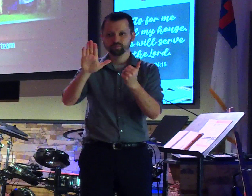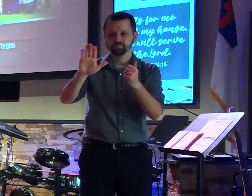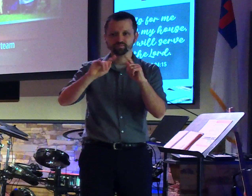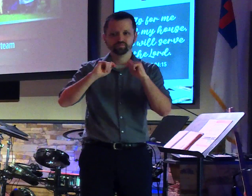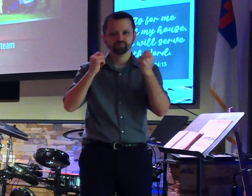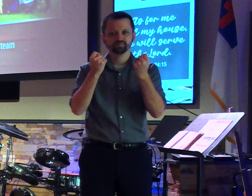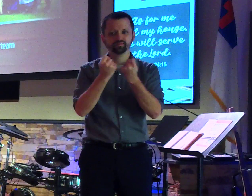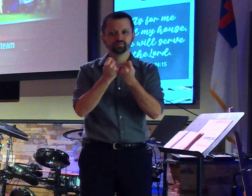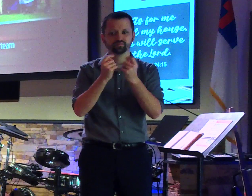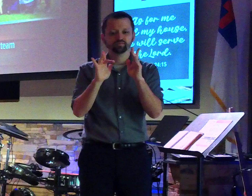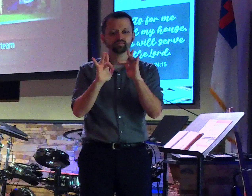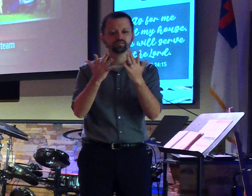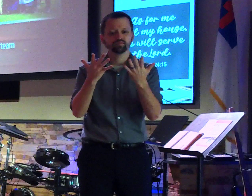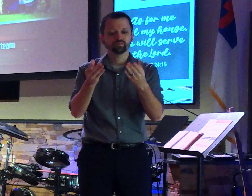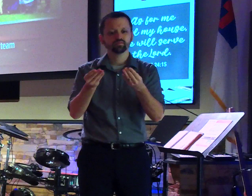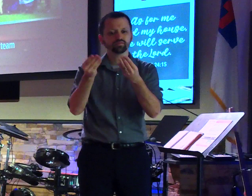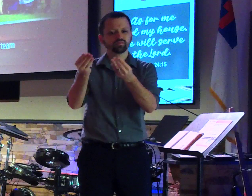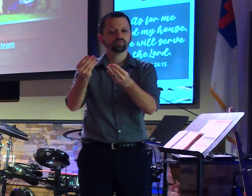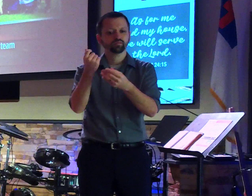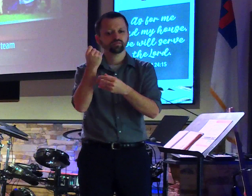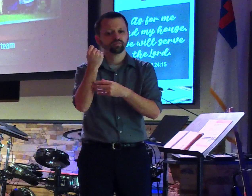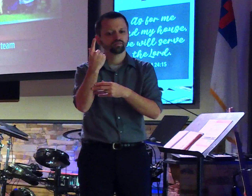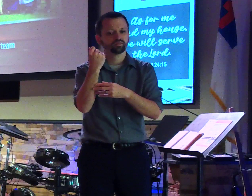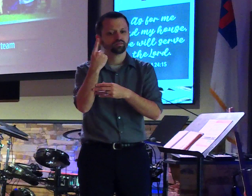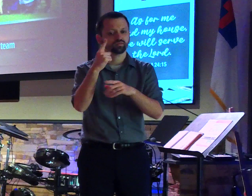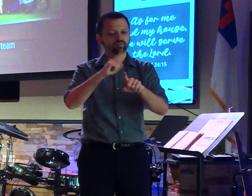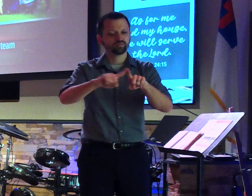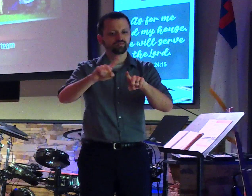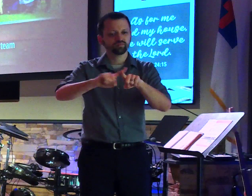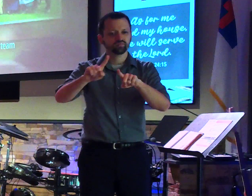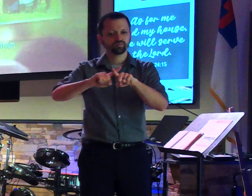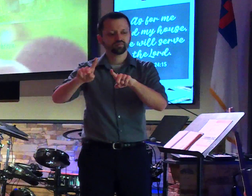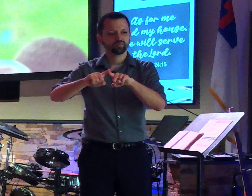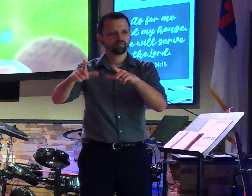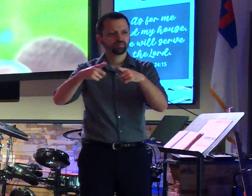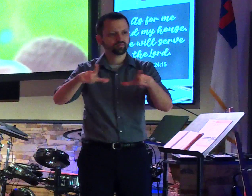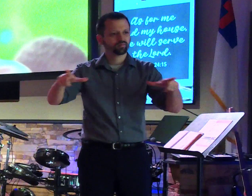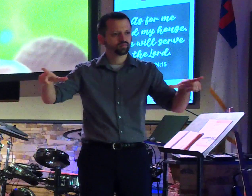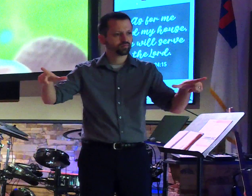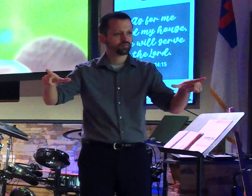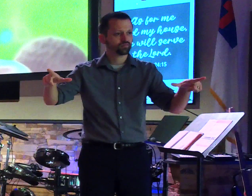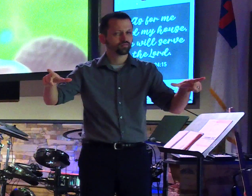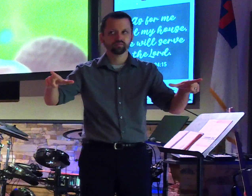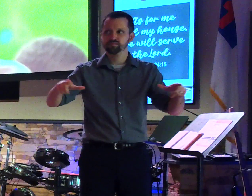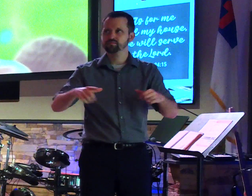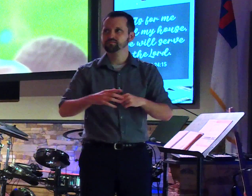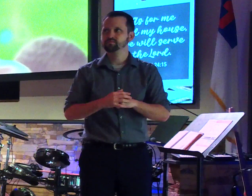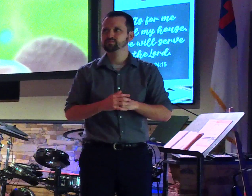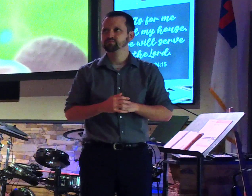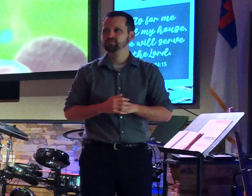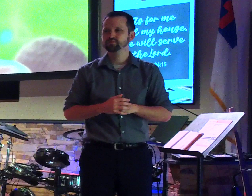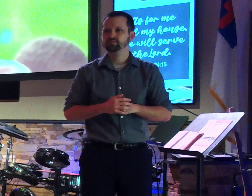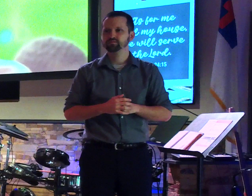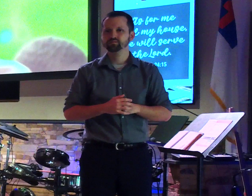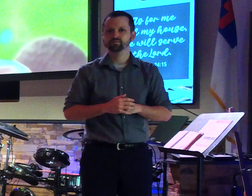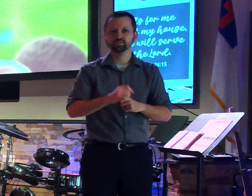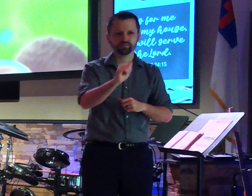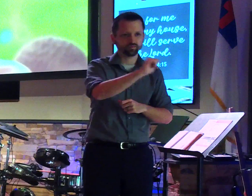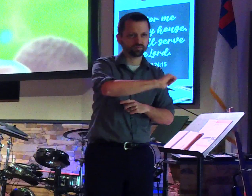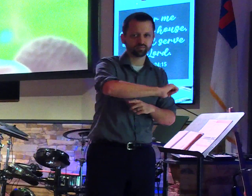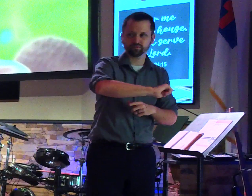to provide a Bible for 11 different languages. I mean, everyone in this room,